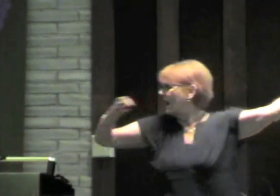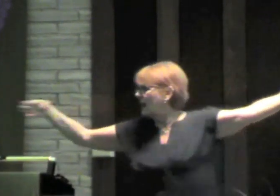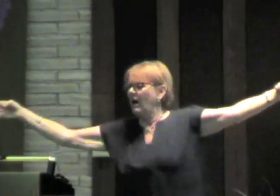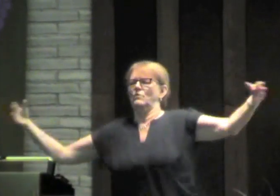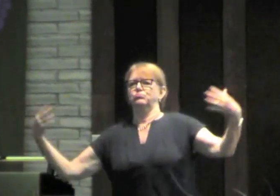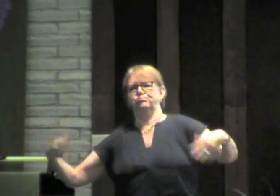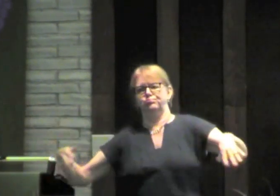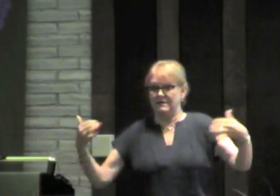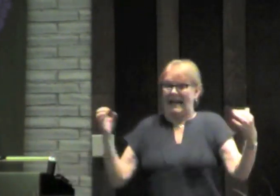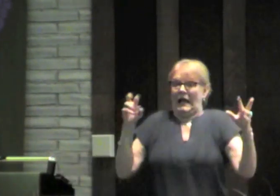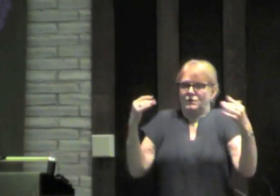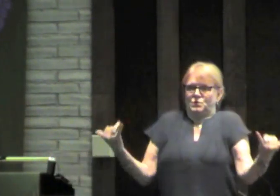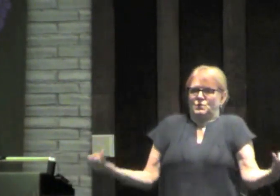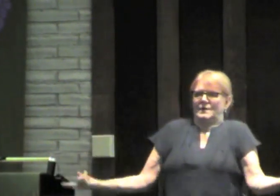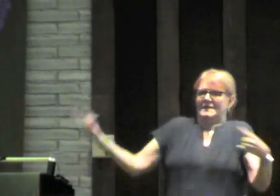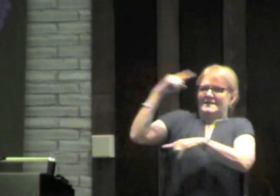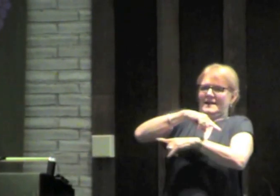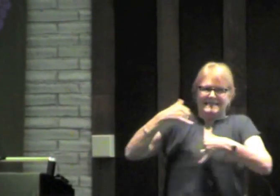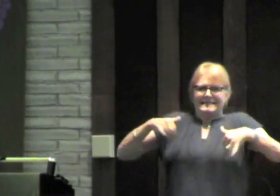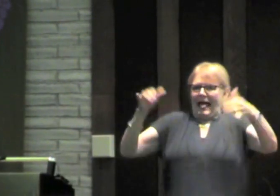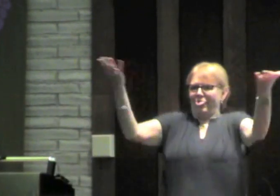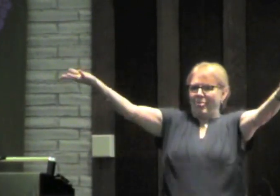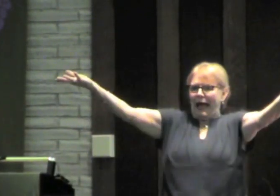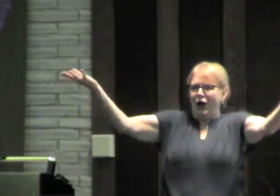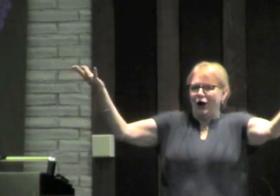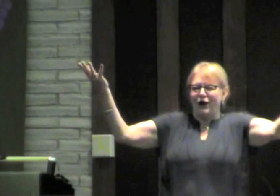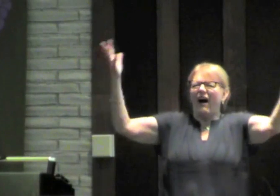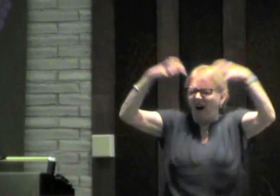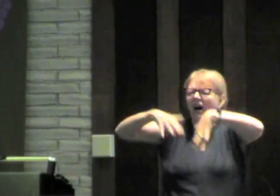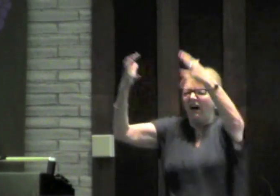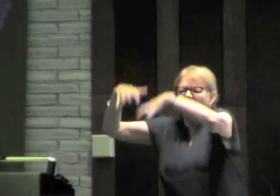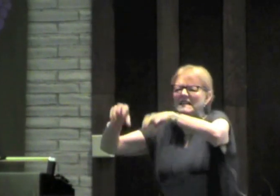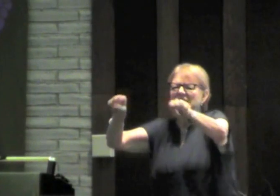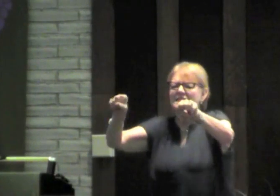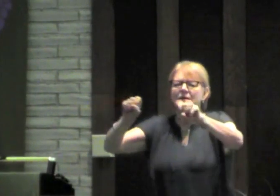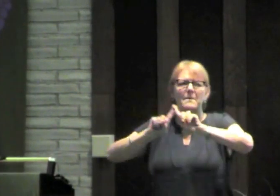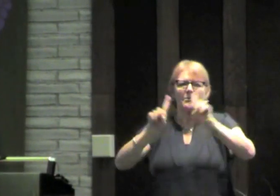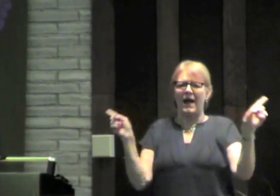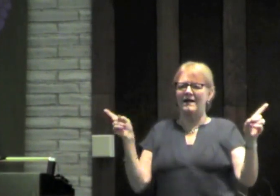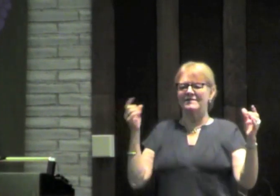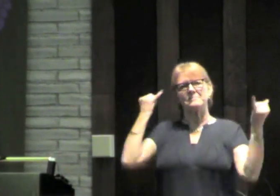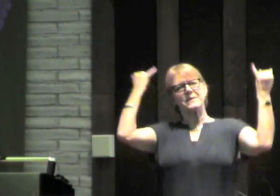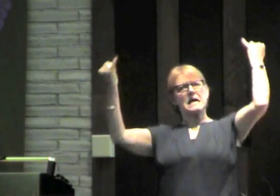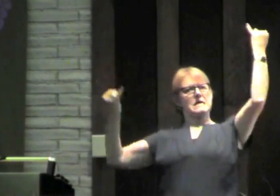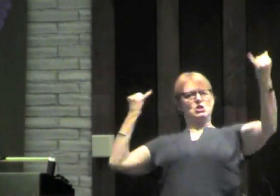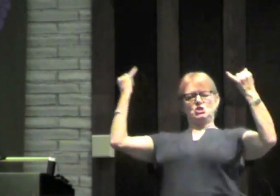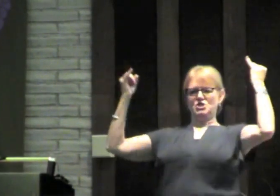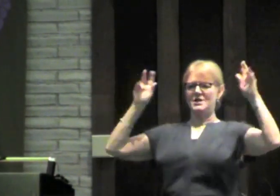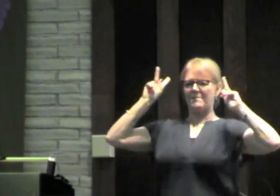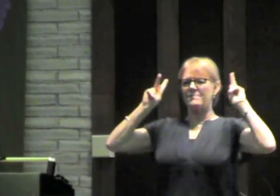over 5,000 years, even before Jesus came on the scene. And those places are still there. Now, some of them have been destroyed, but